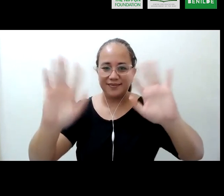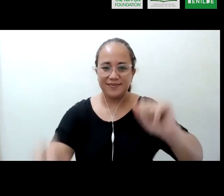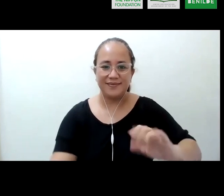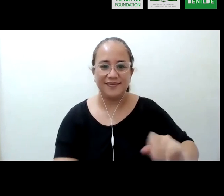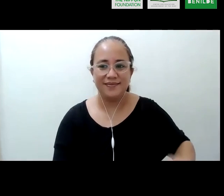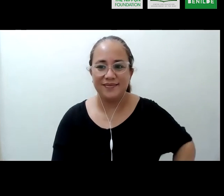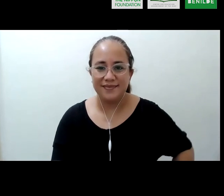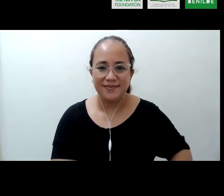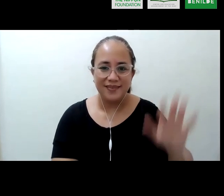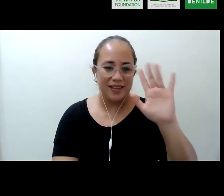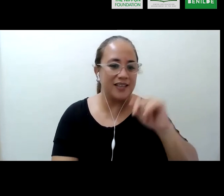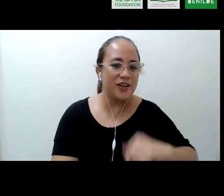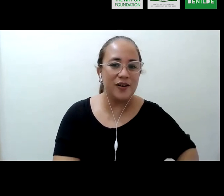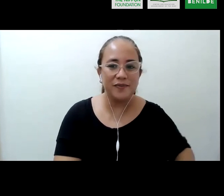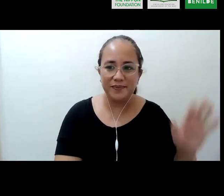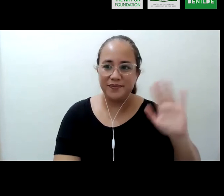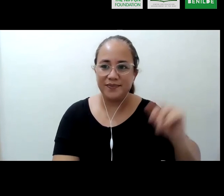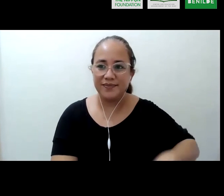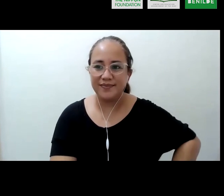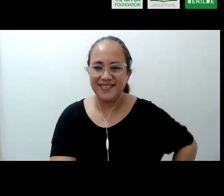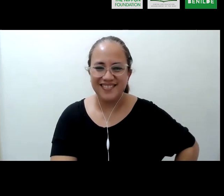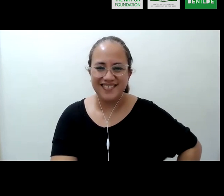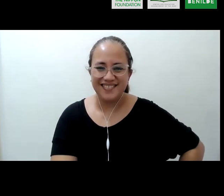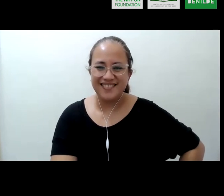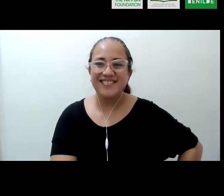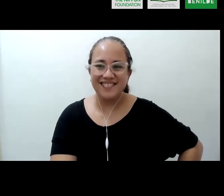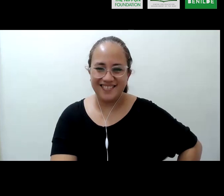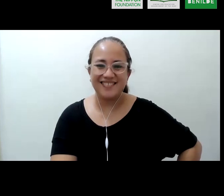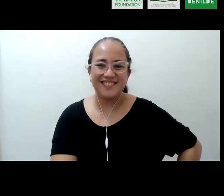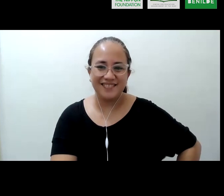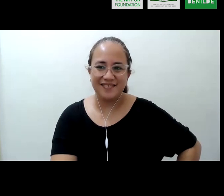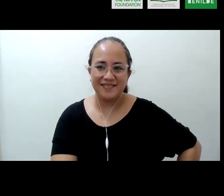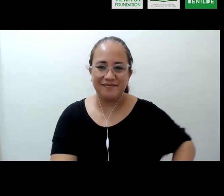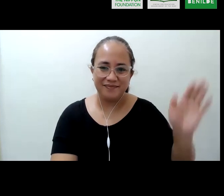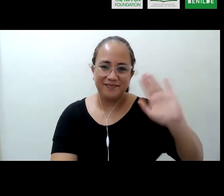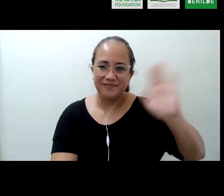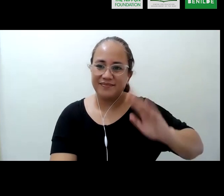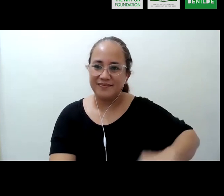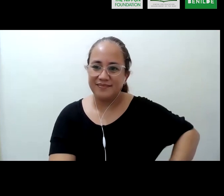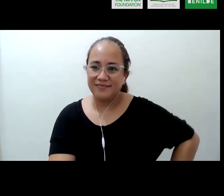Next job. Thank you, Pop. Okay, bye-bye.